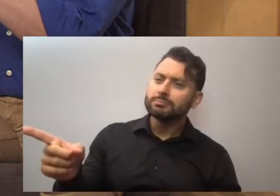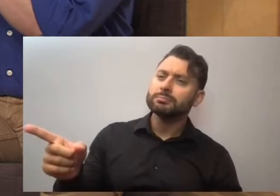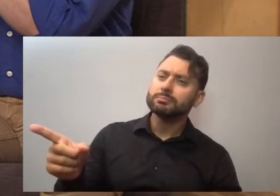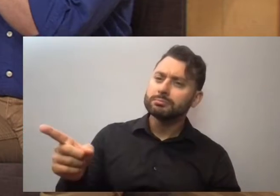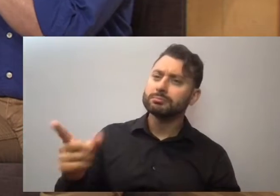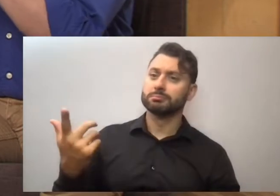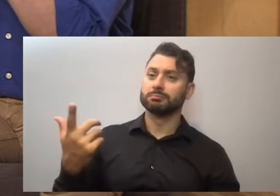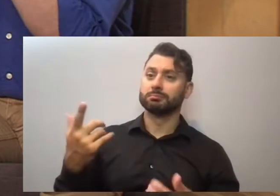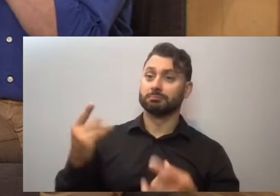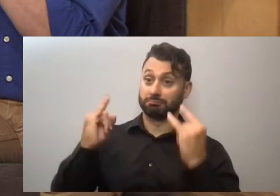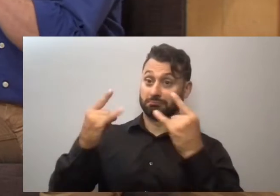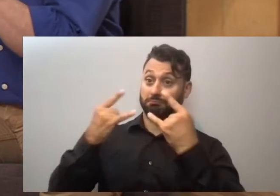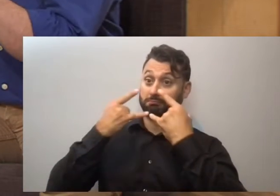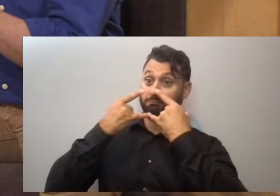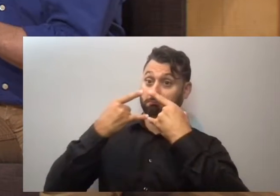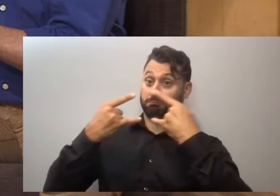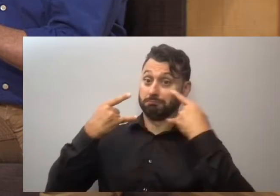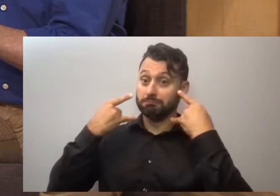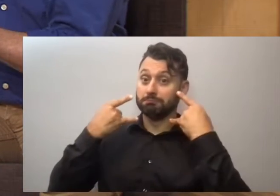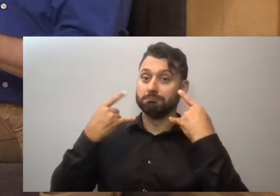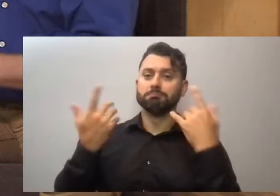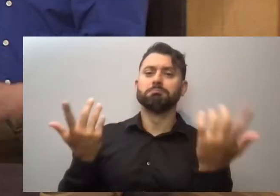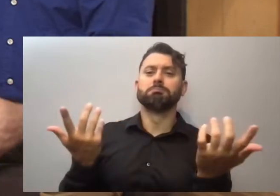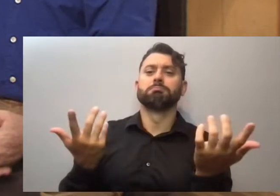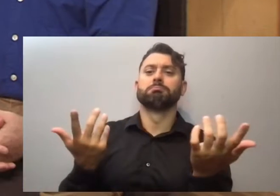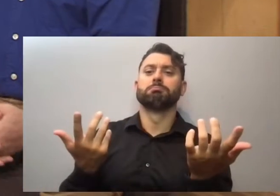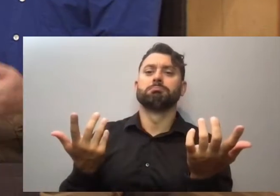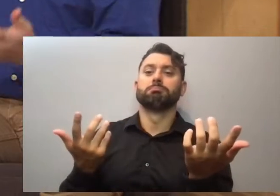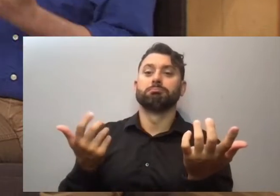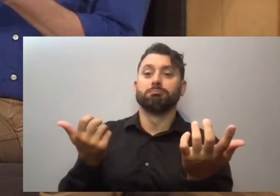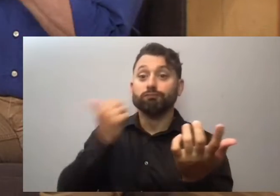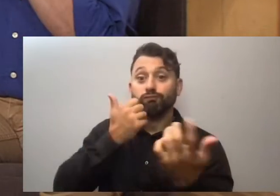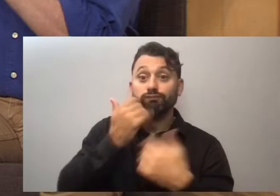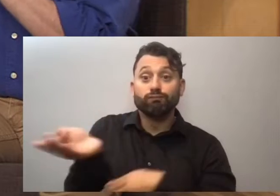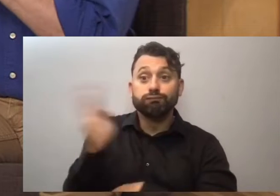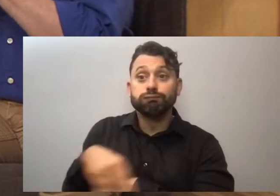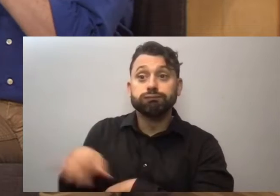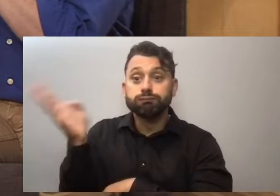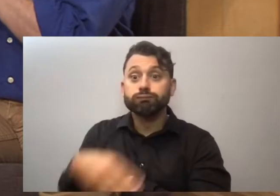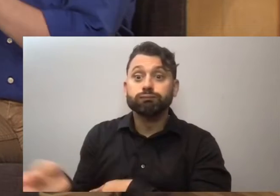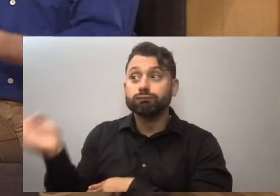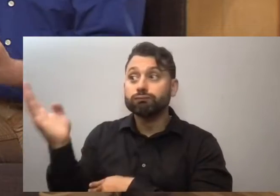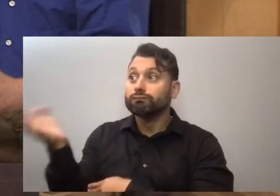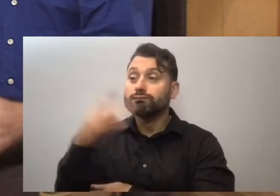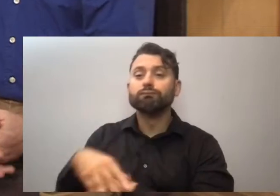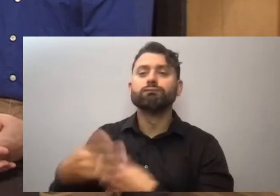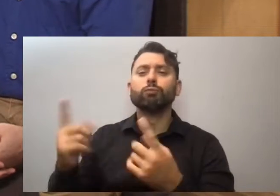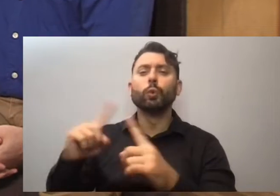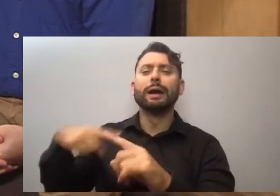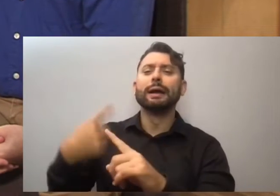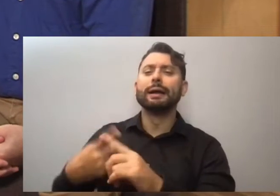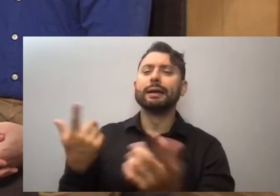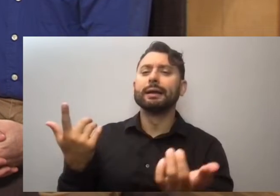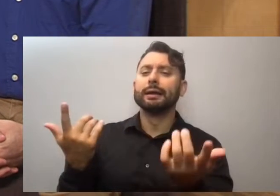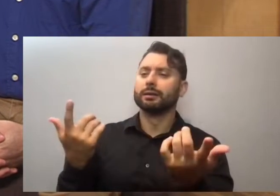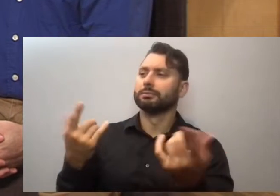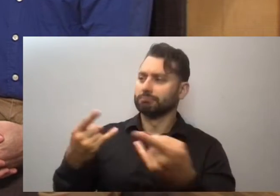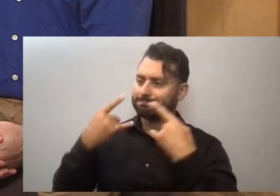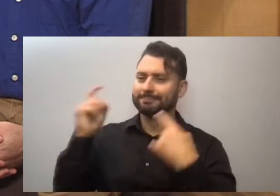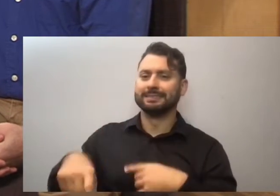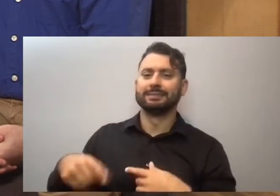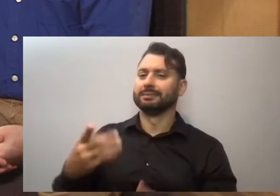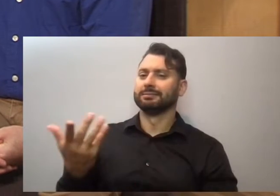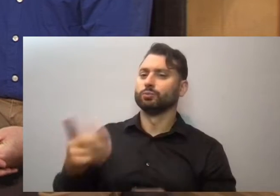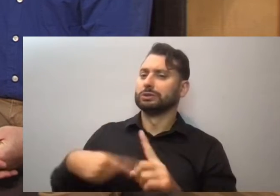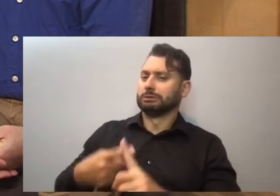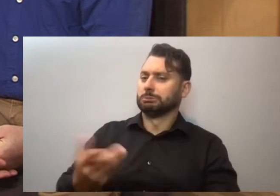Interesting. So when should we be using masks? What kind of situations should we